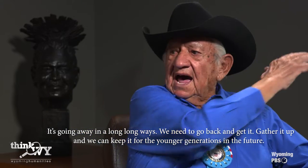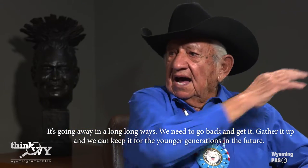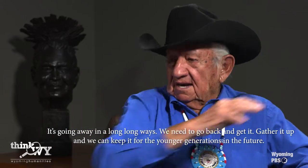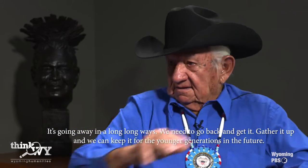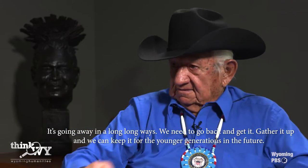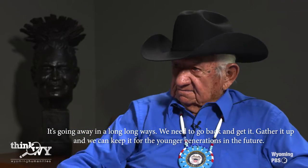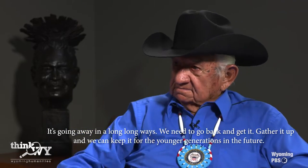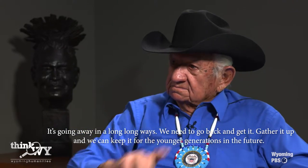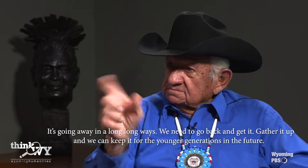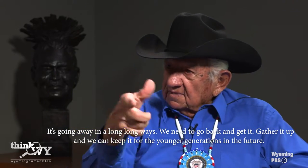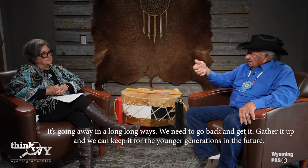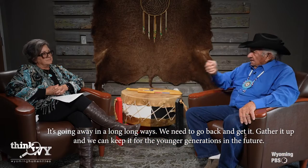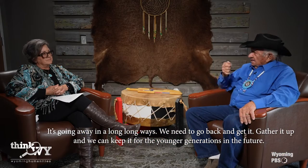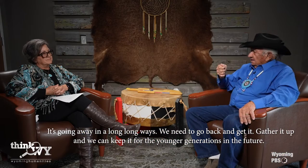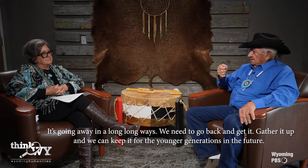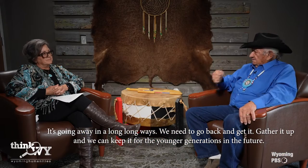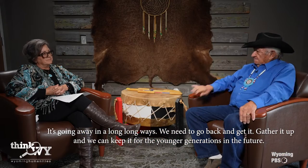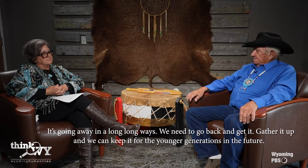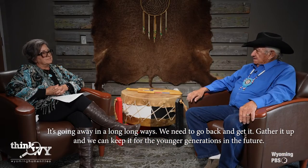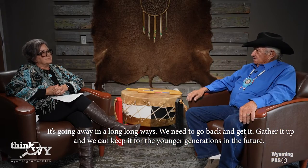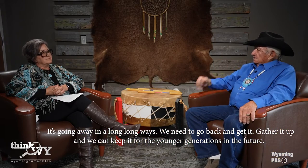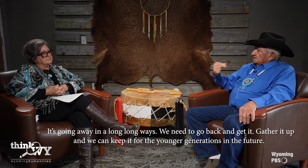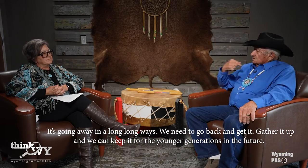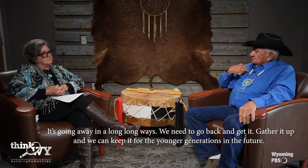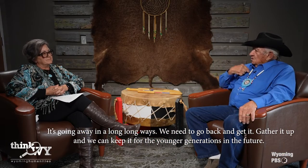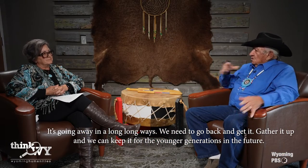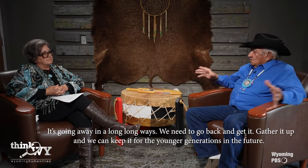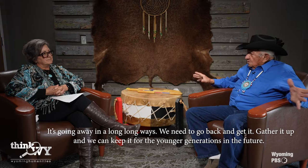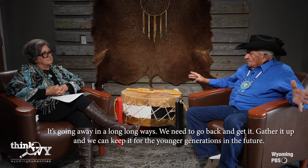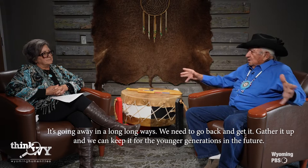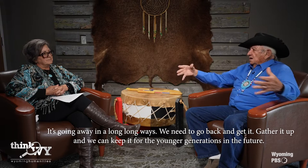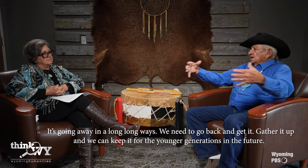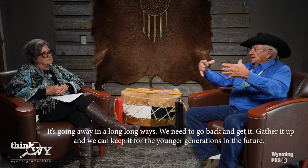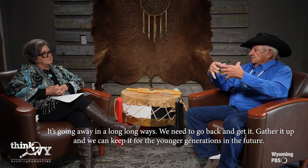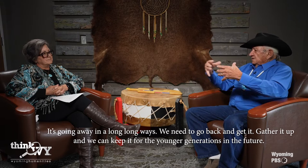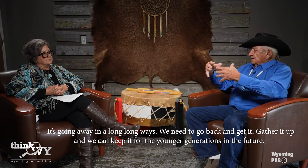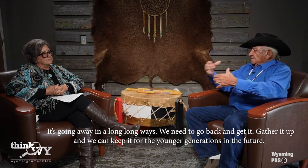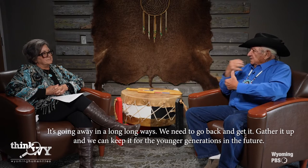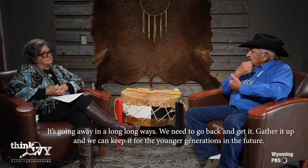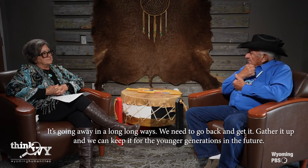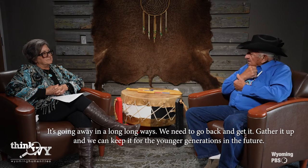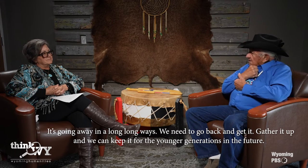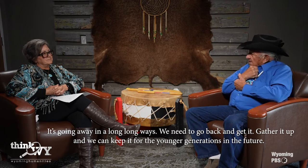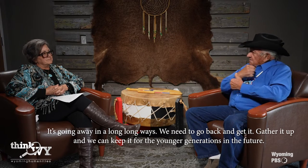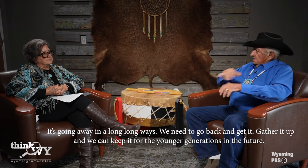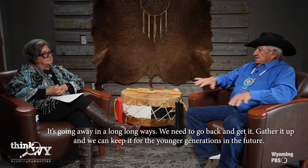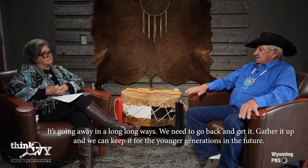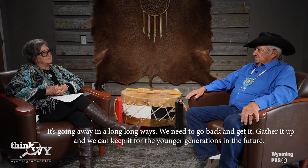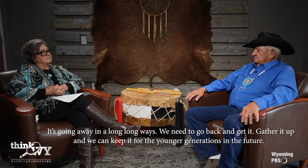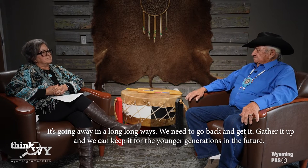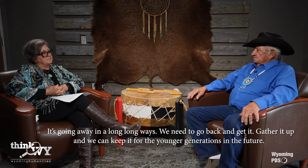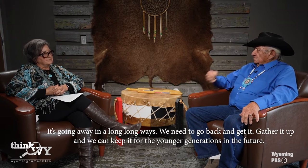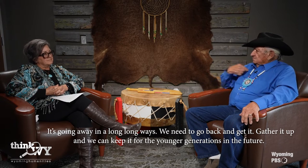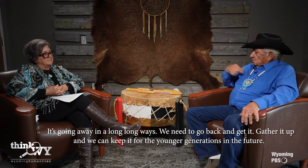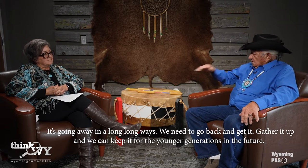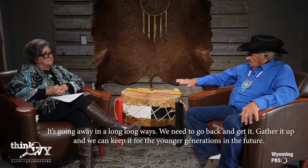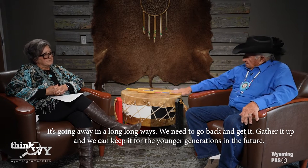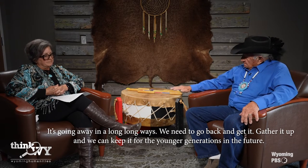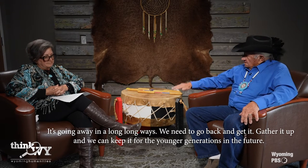back, get it, so we can gather it up and we can keep it for the